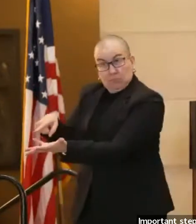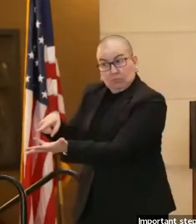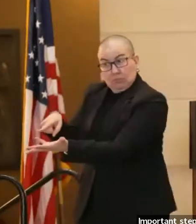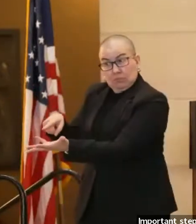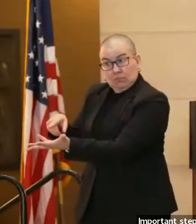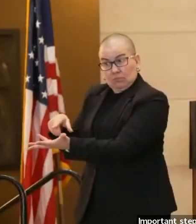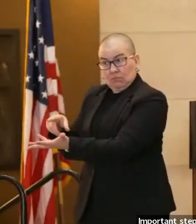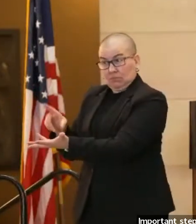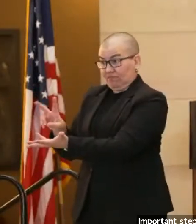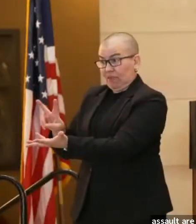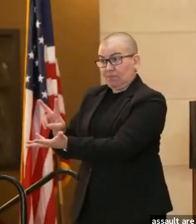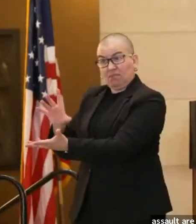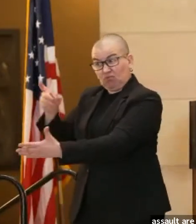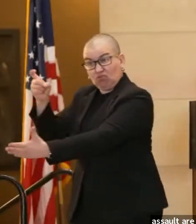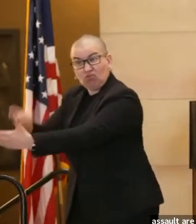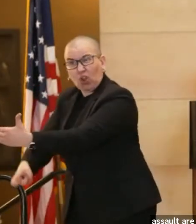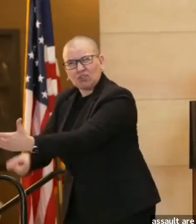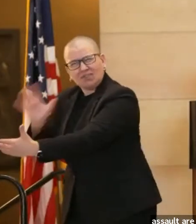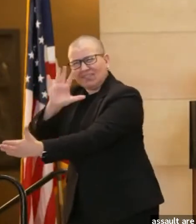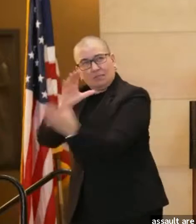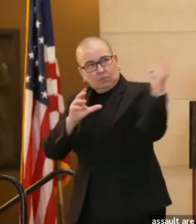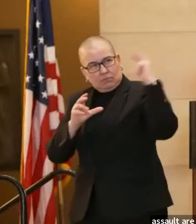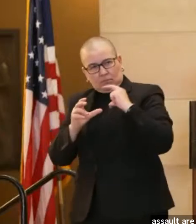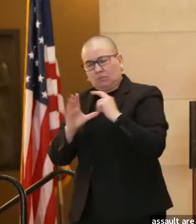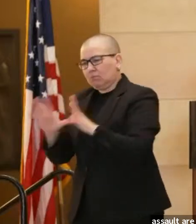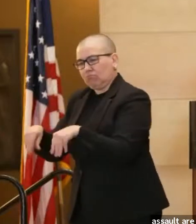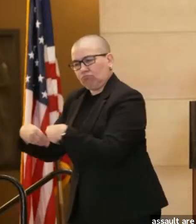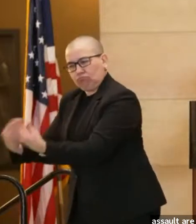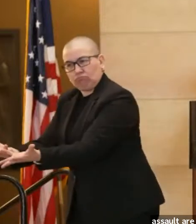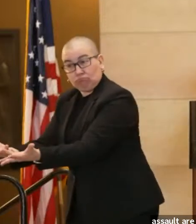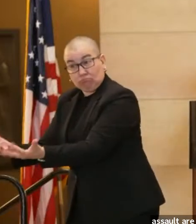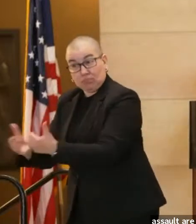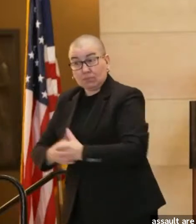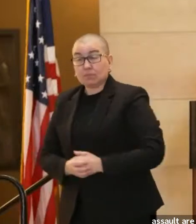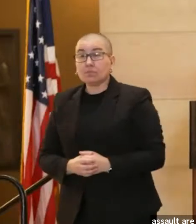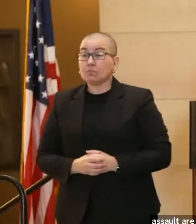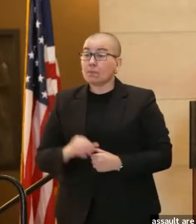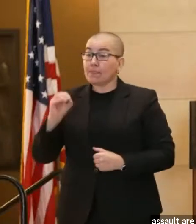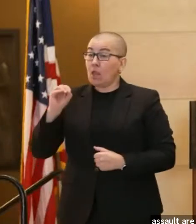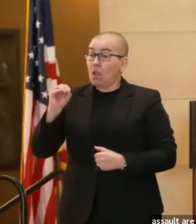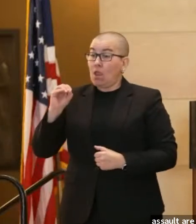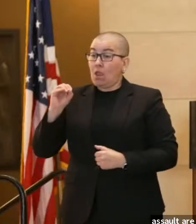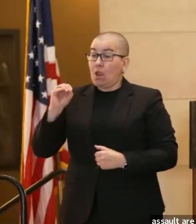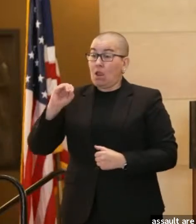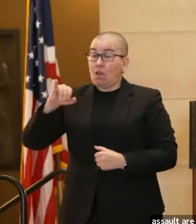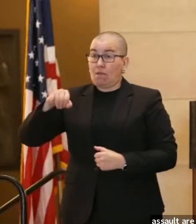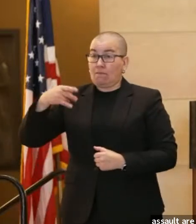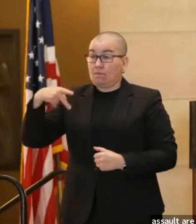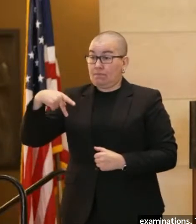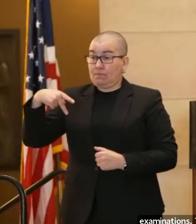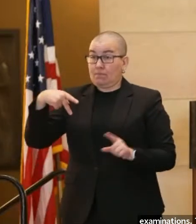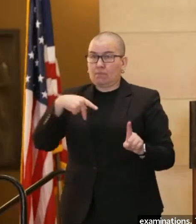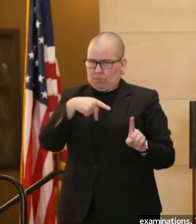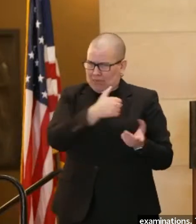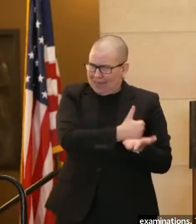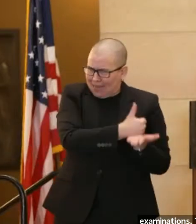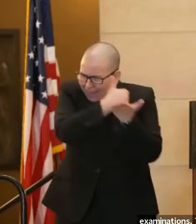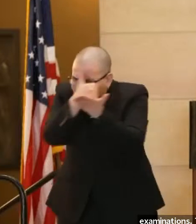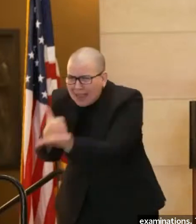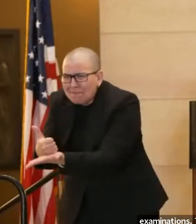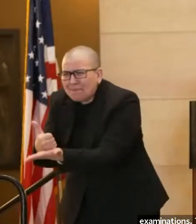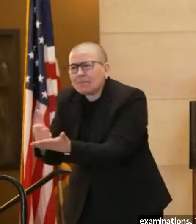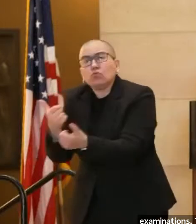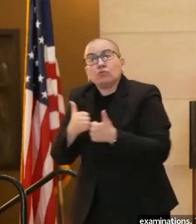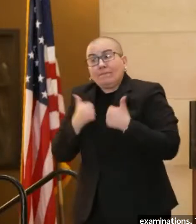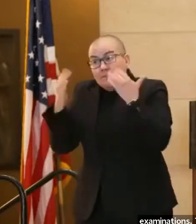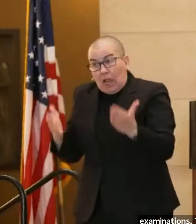medical examinations. The Office of Justice Programs is also working to help survivors find safe and stable housing